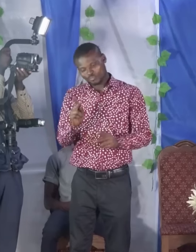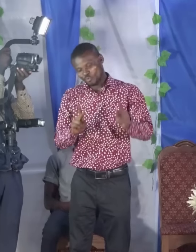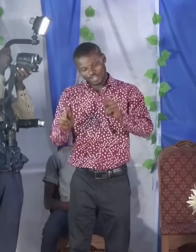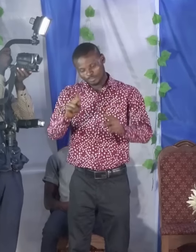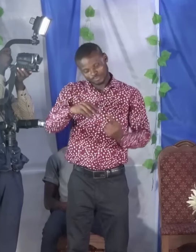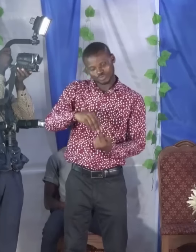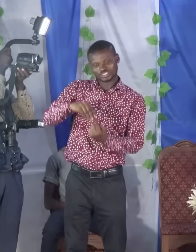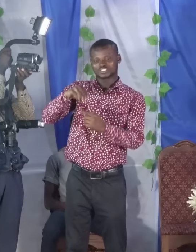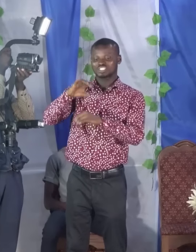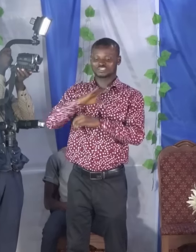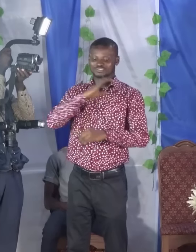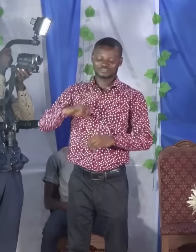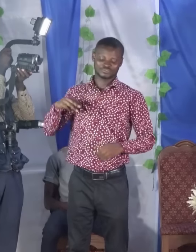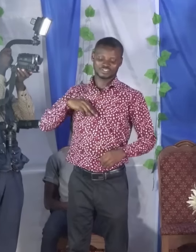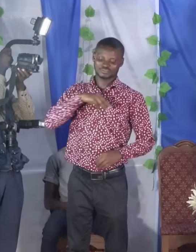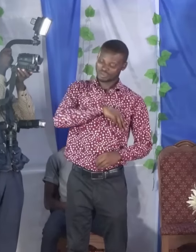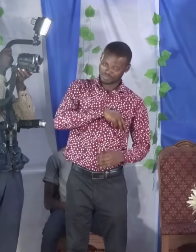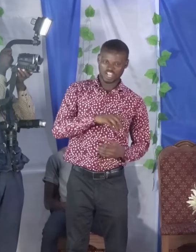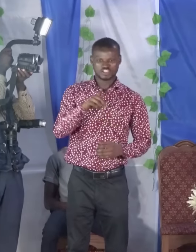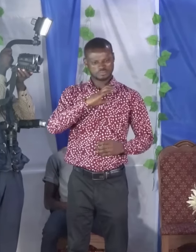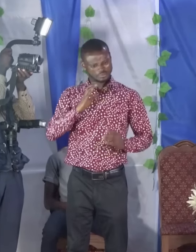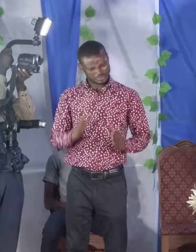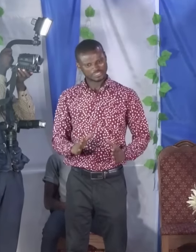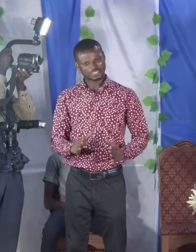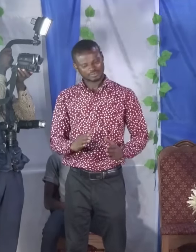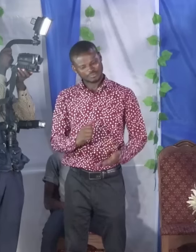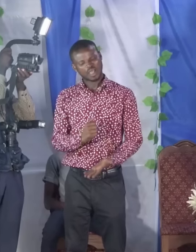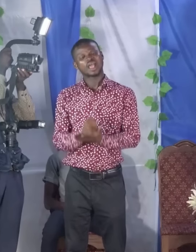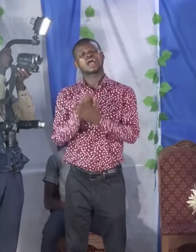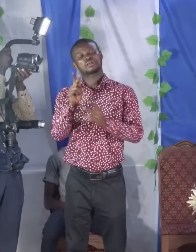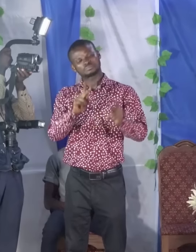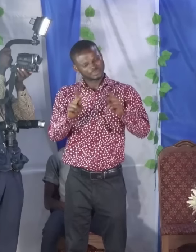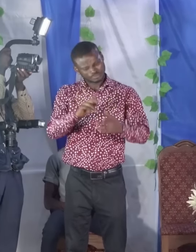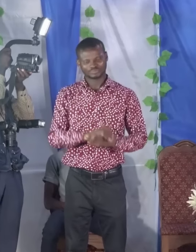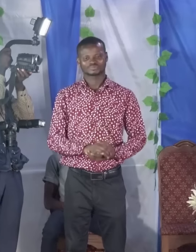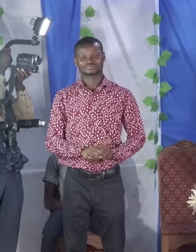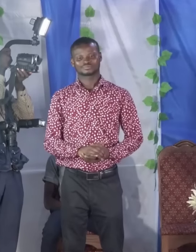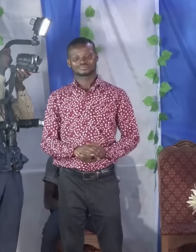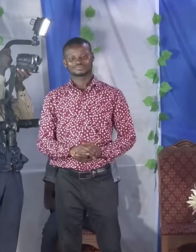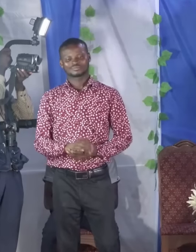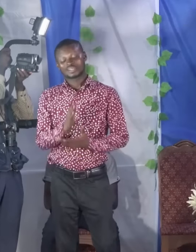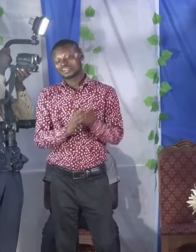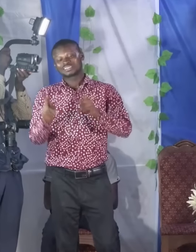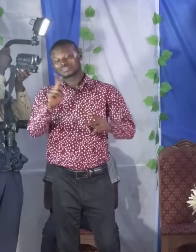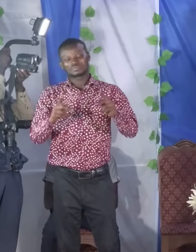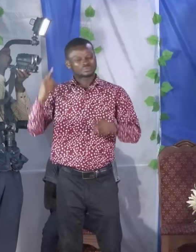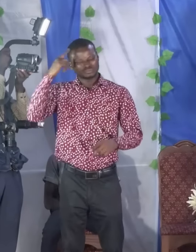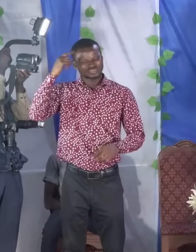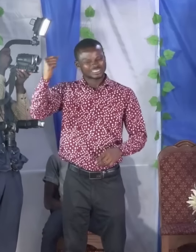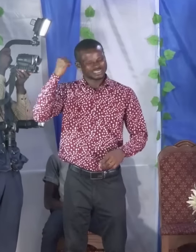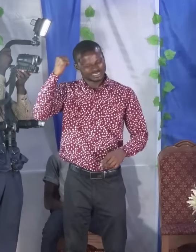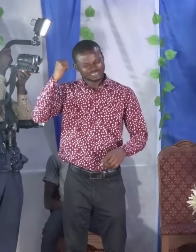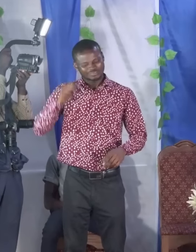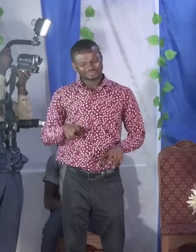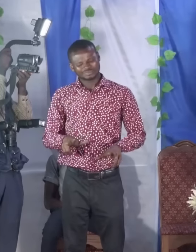onya ho chere no a. Bua no. Na uti mu a de dodo. Wo ya pepe dodo.